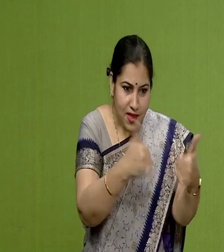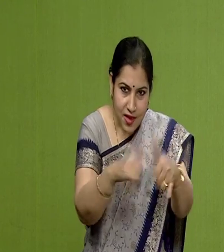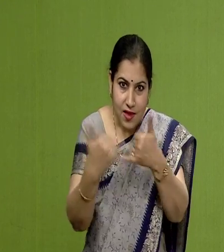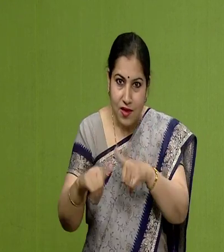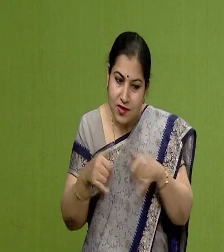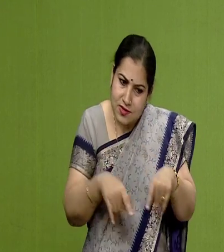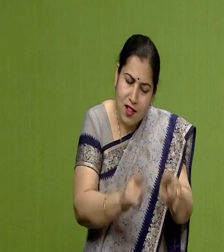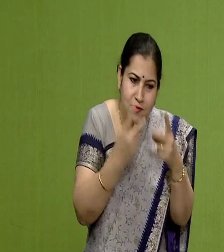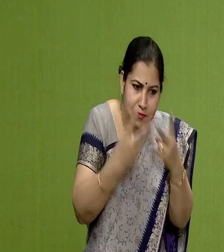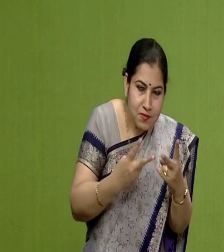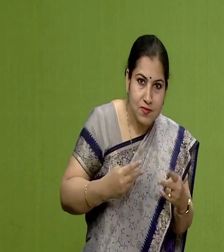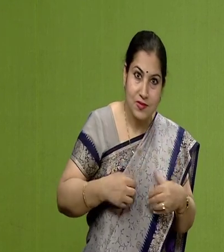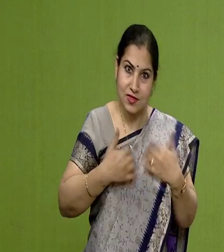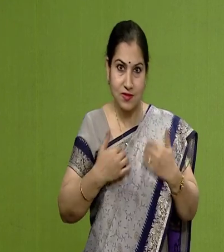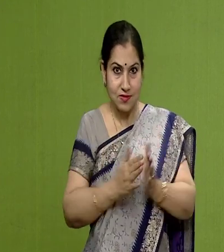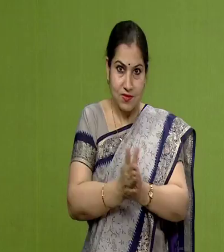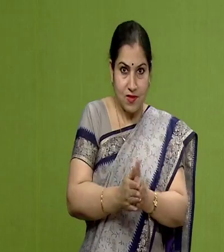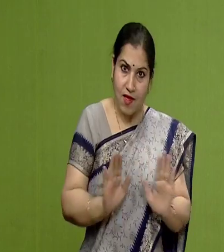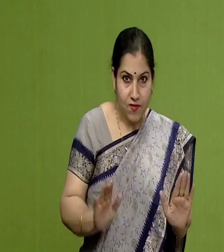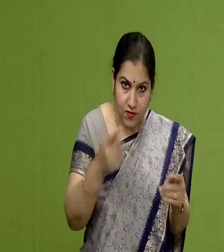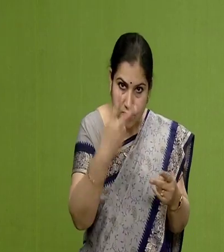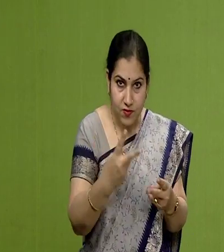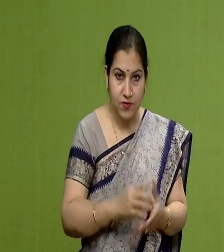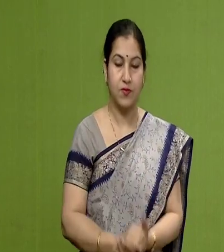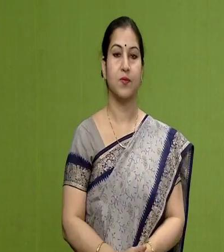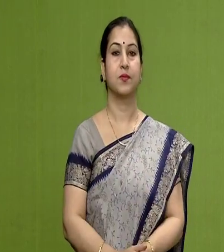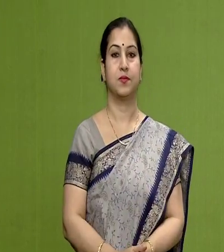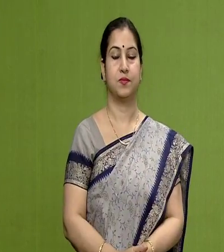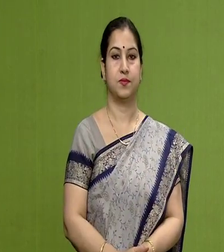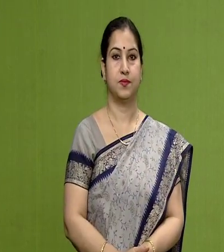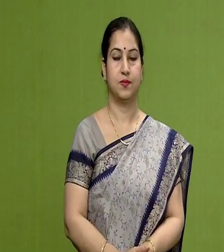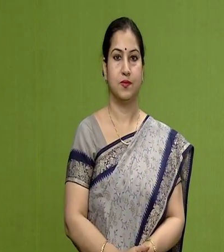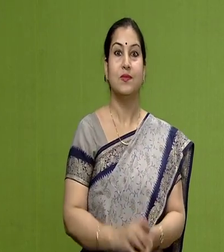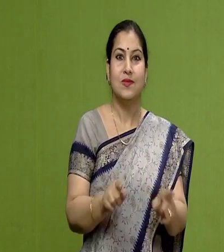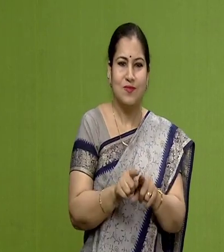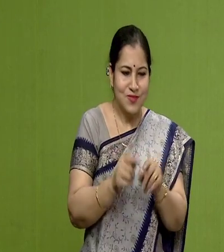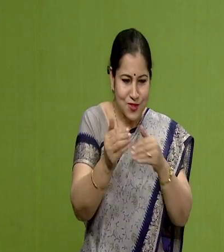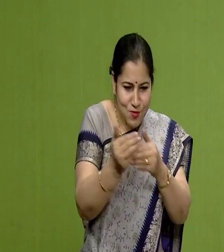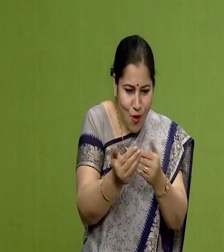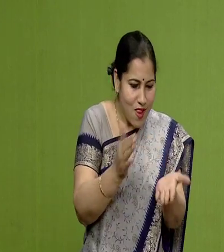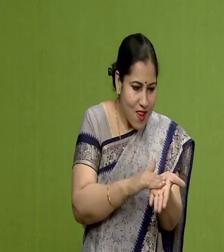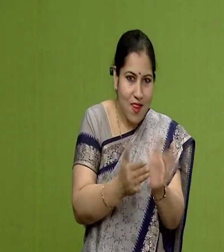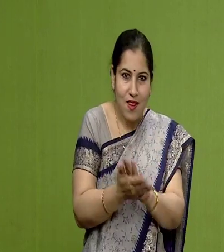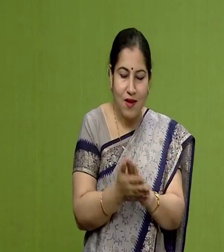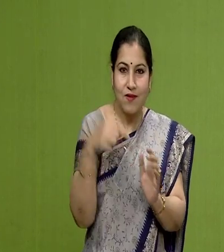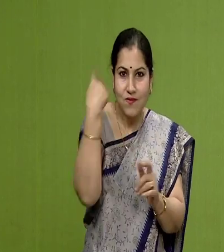playing all by itself in its bed. The tiny hands and the